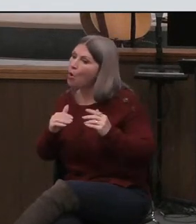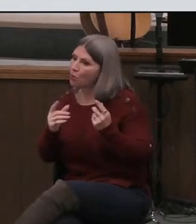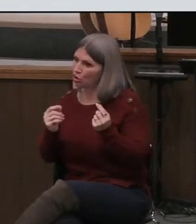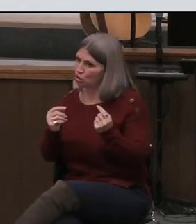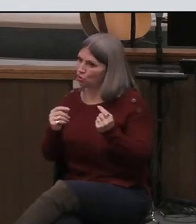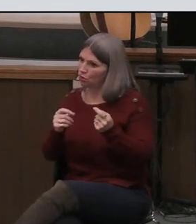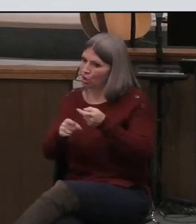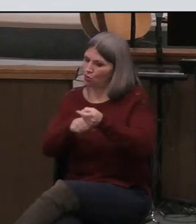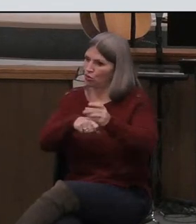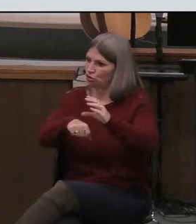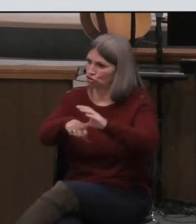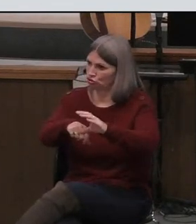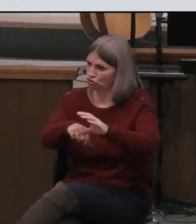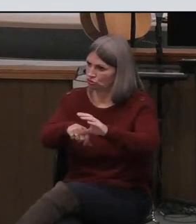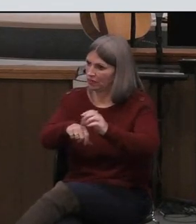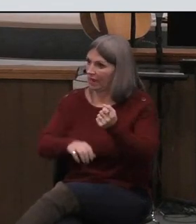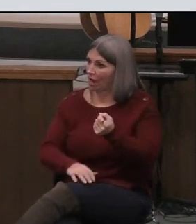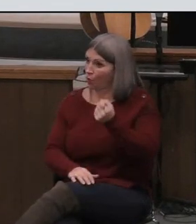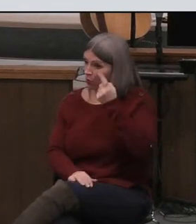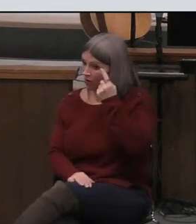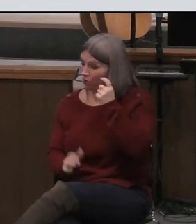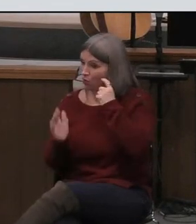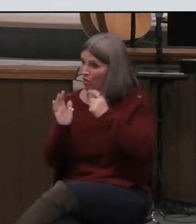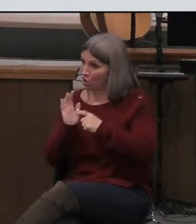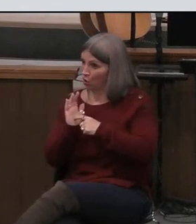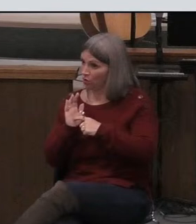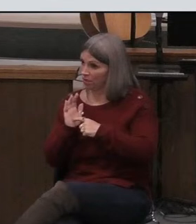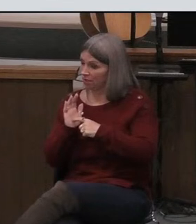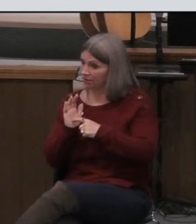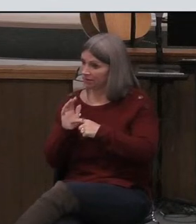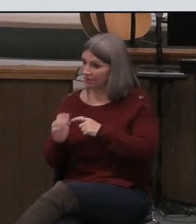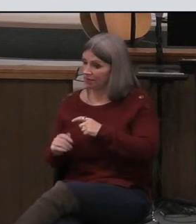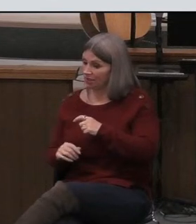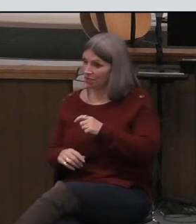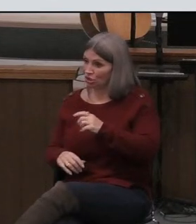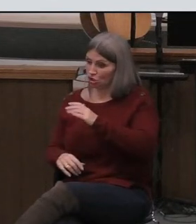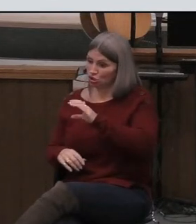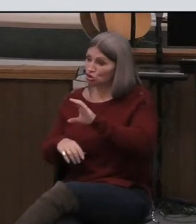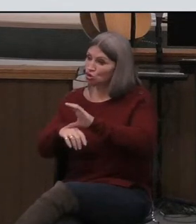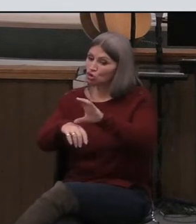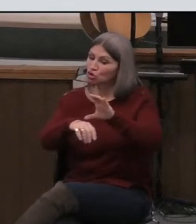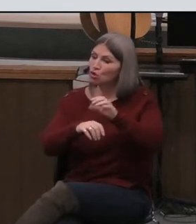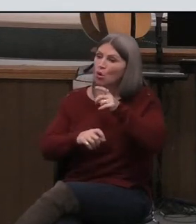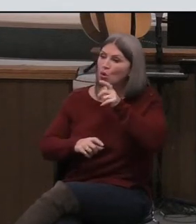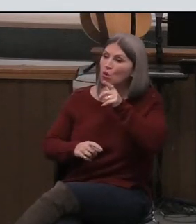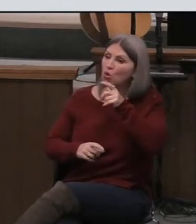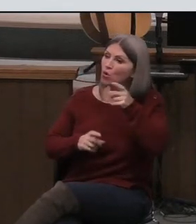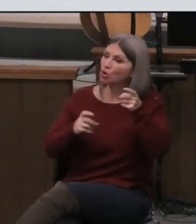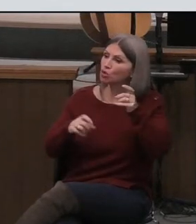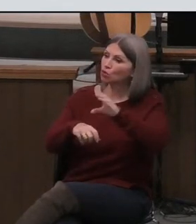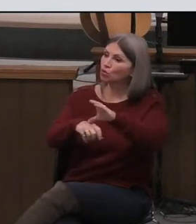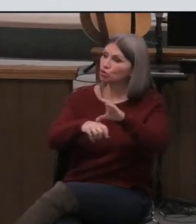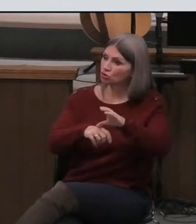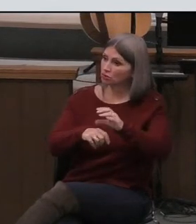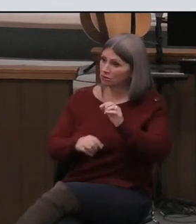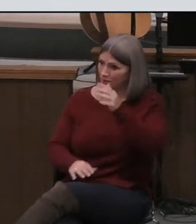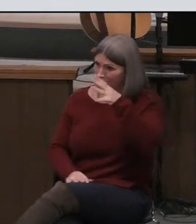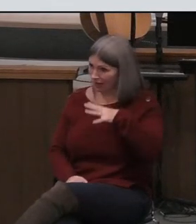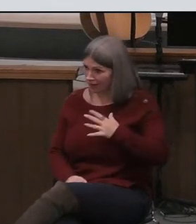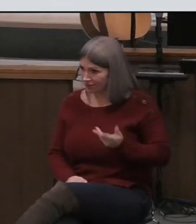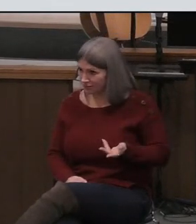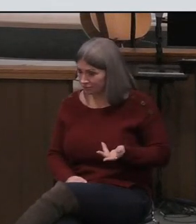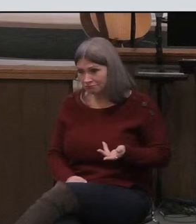Christianity that's different because it's not controlled by man. It's controlled by Jesus.